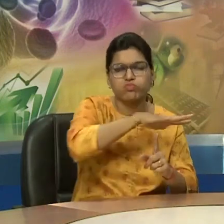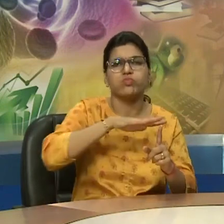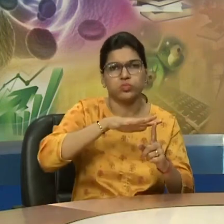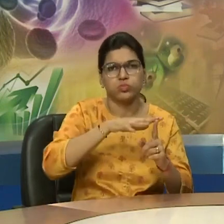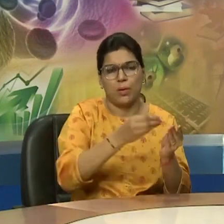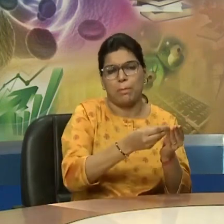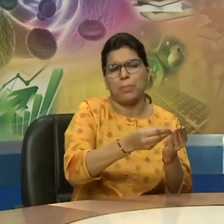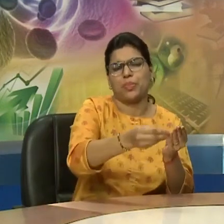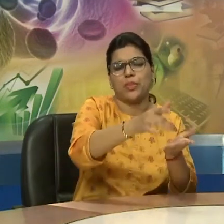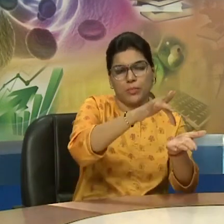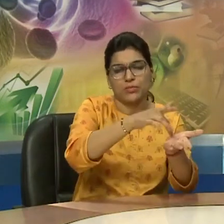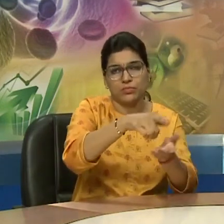thoughtful homage